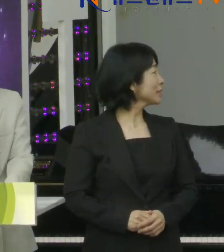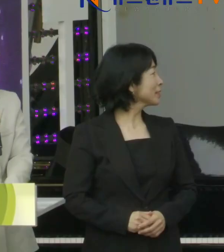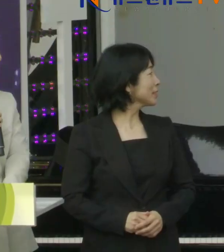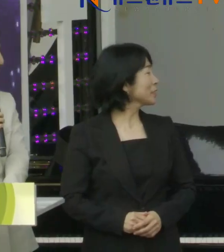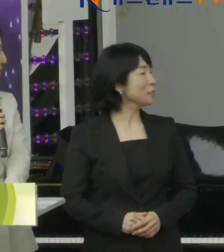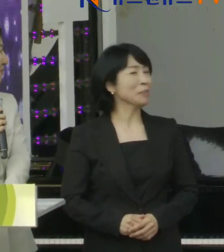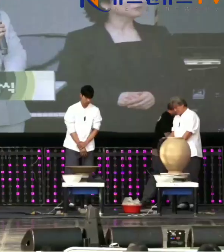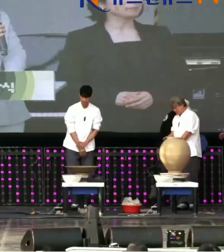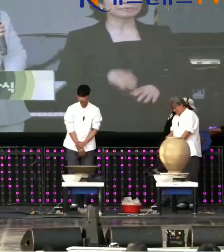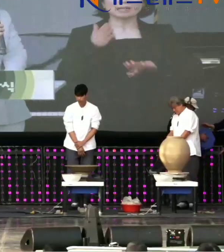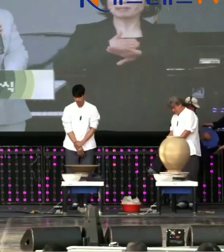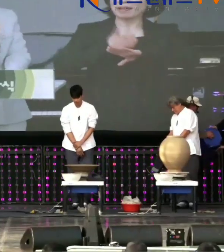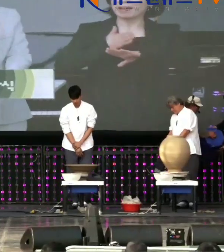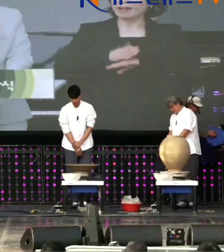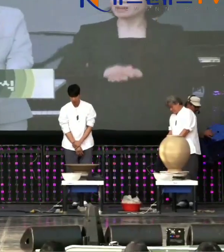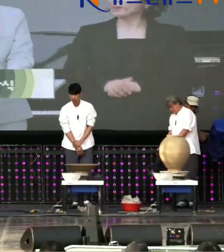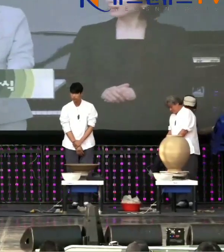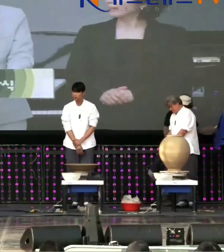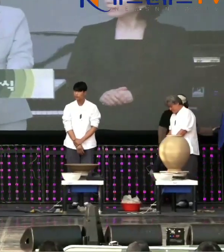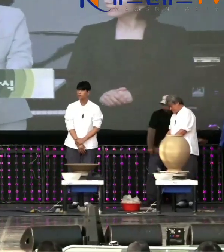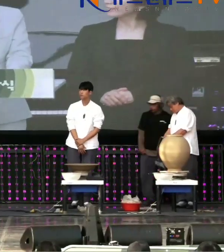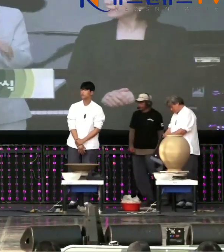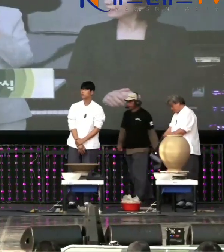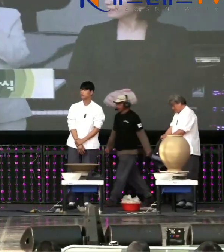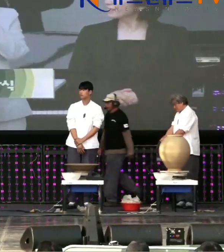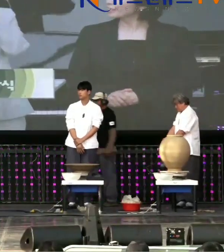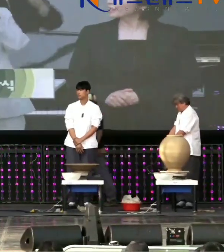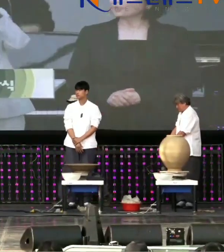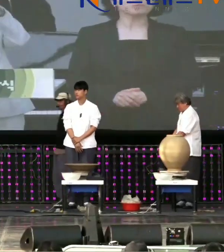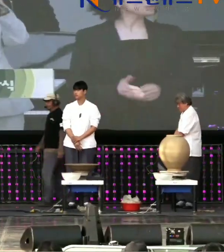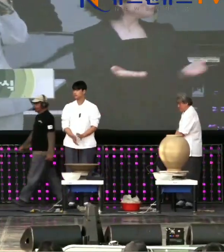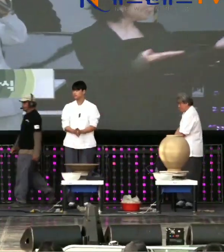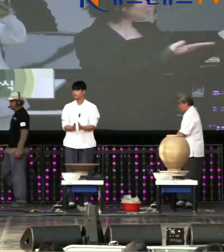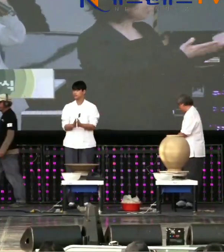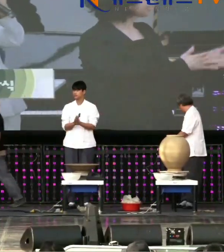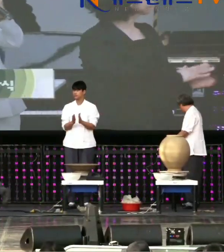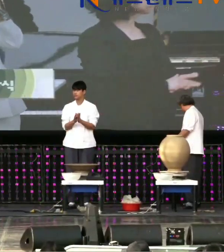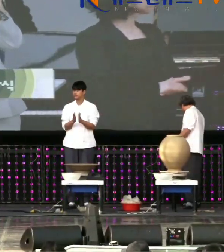you very much. Could you please give a big round of applause?